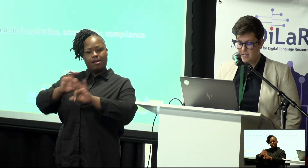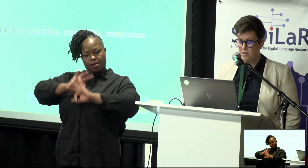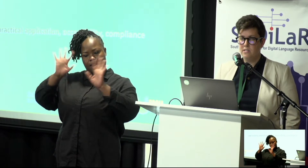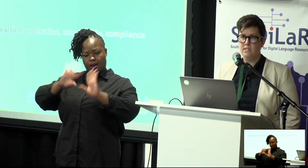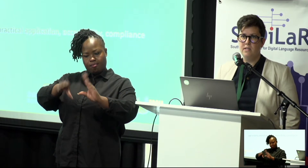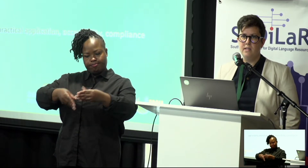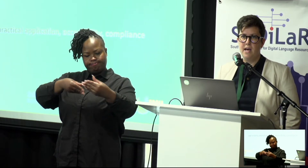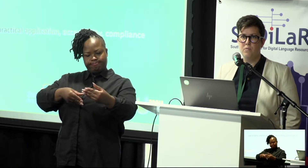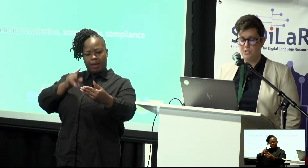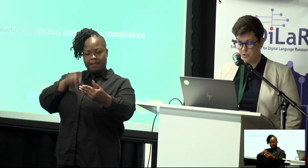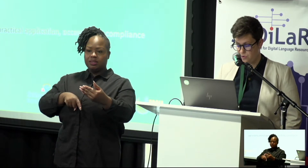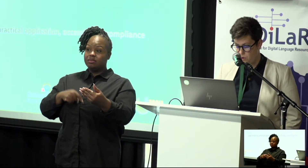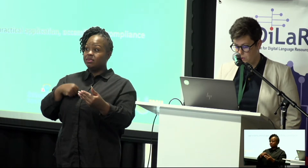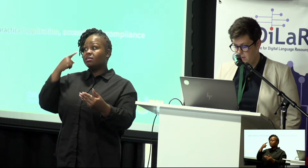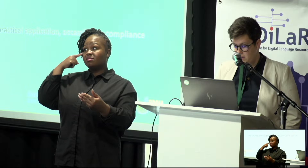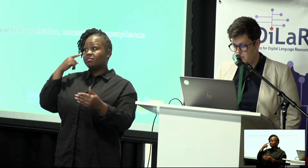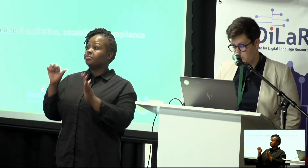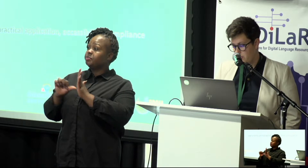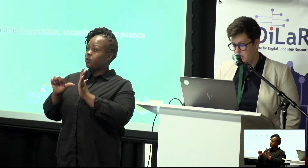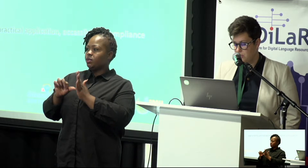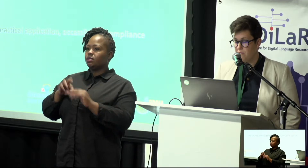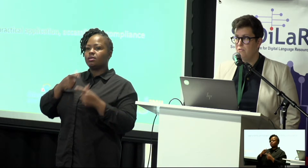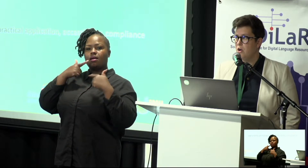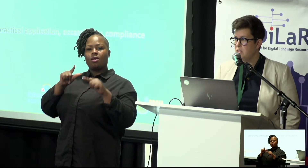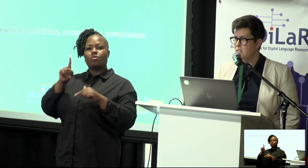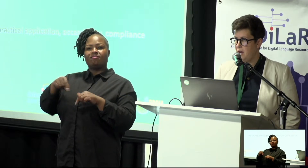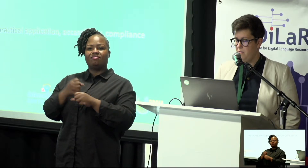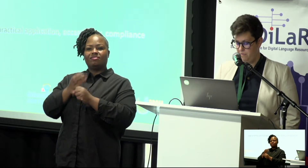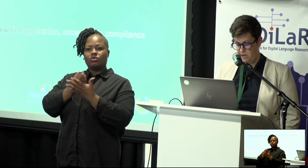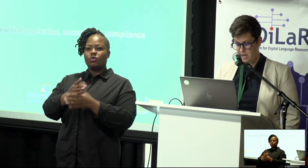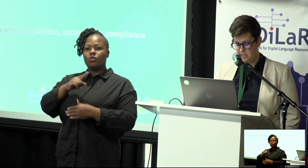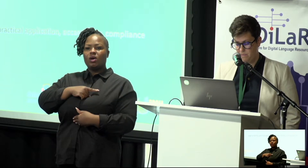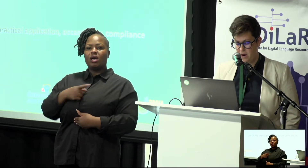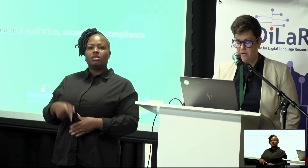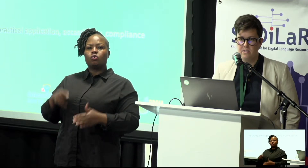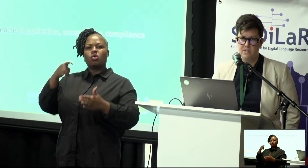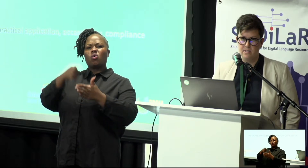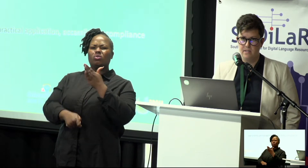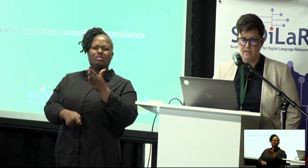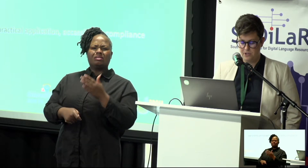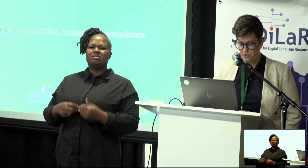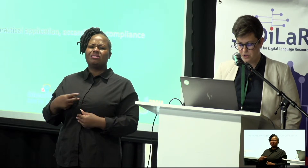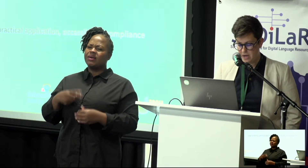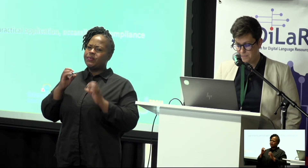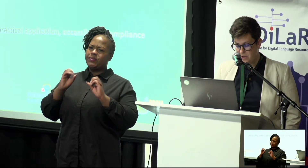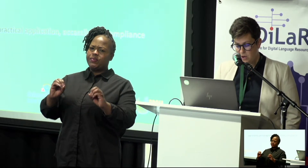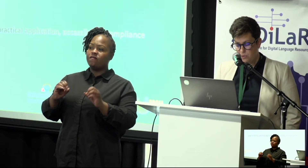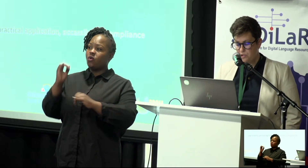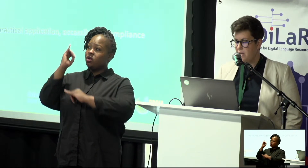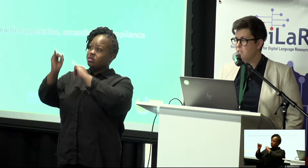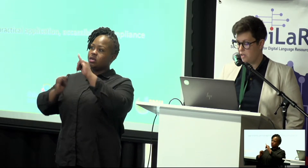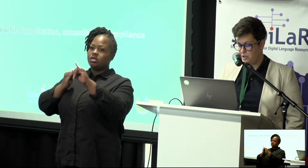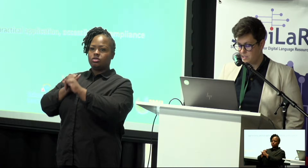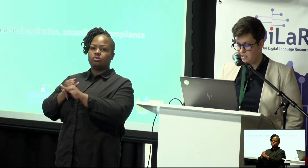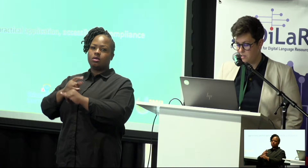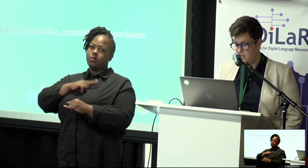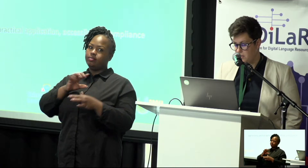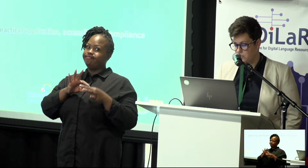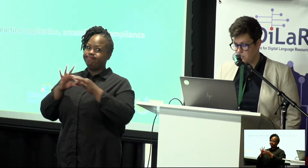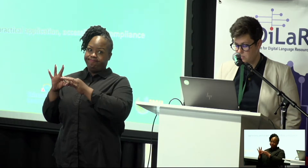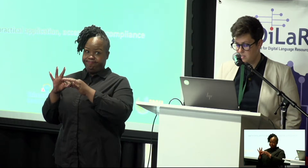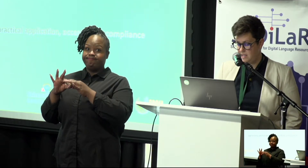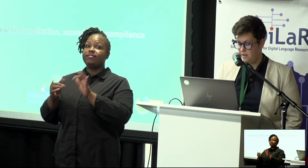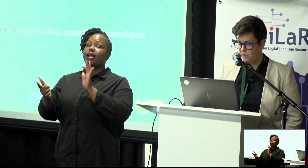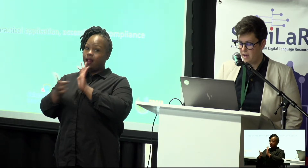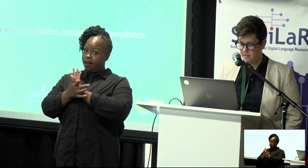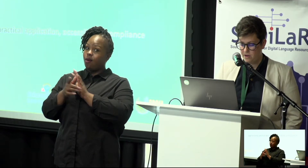clearly, and I consider language's role in the creation of non-tariff related barriers to international trade, which relates closely to the